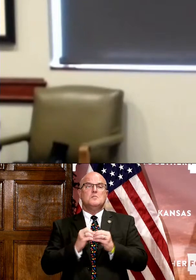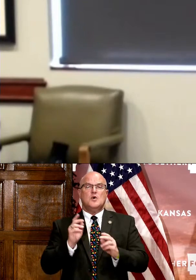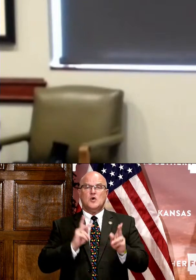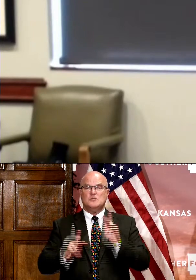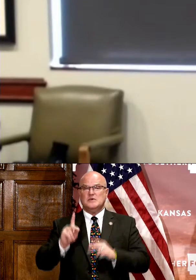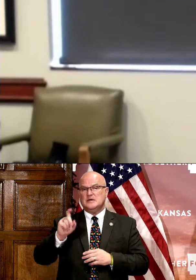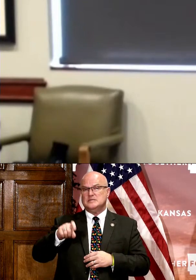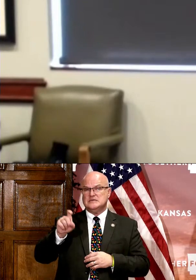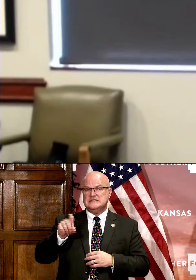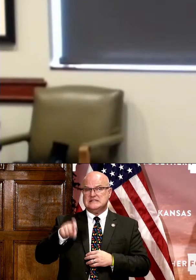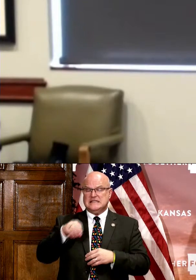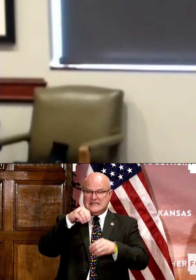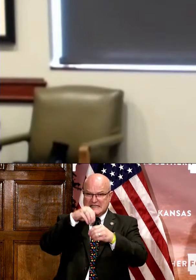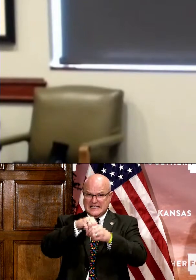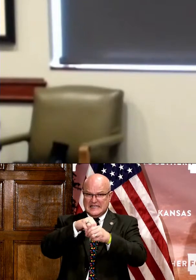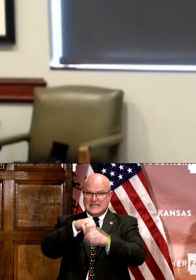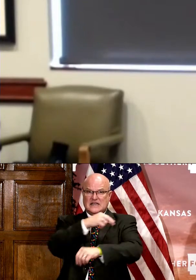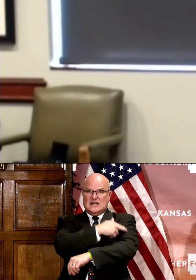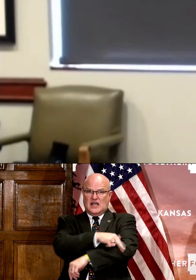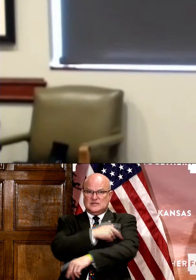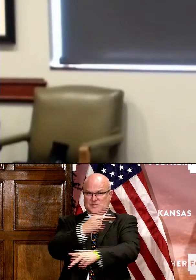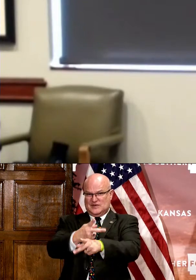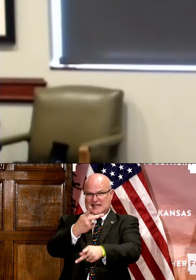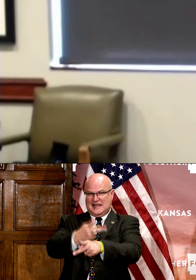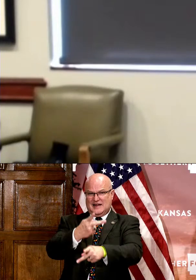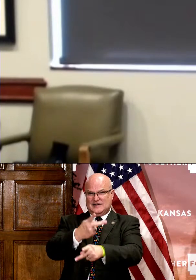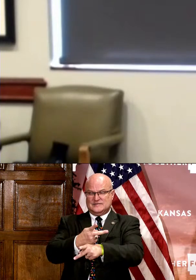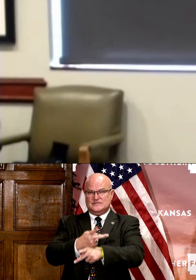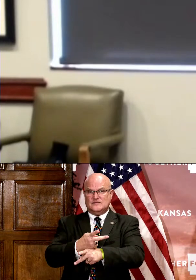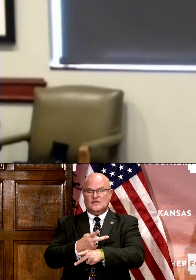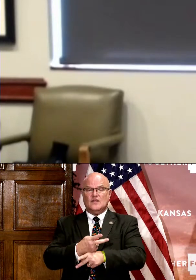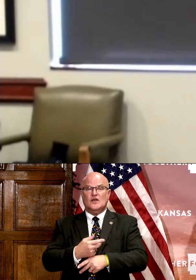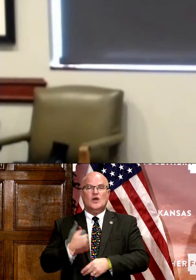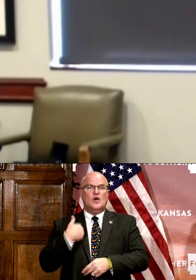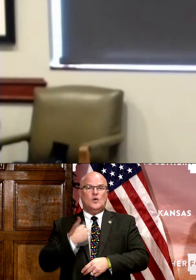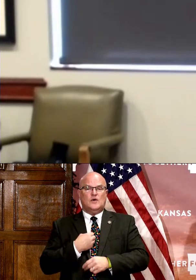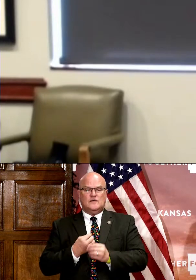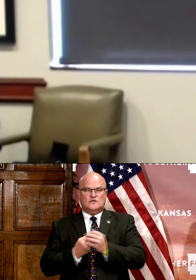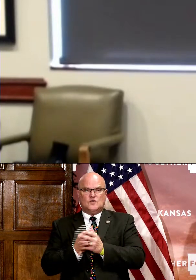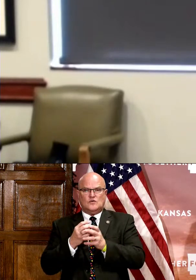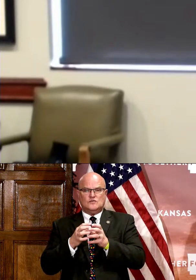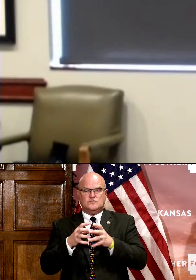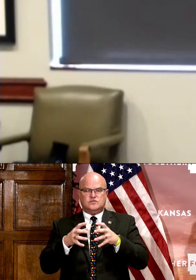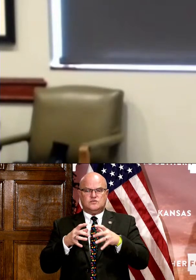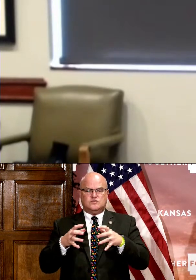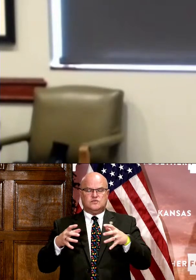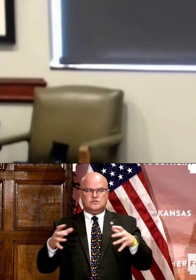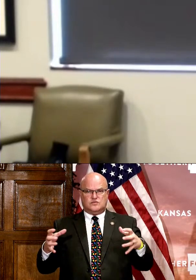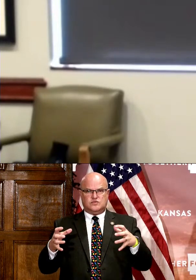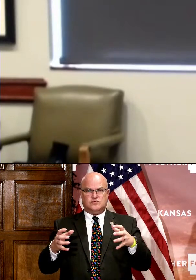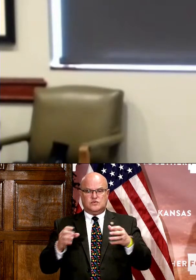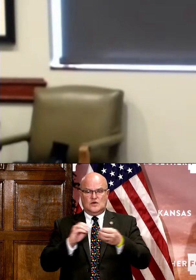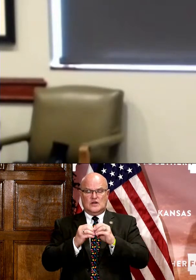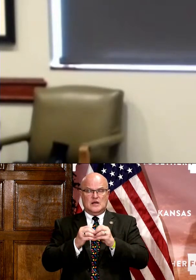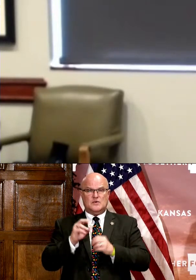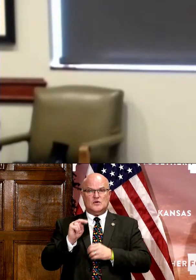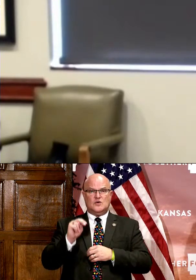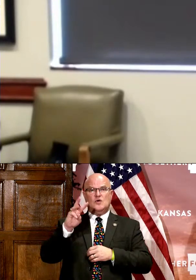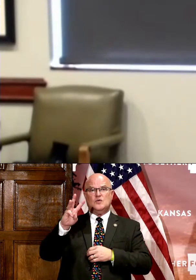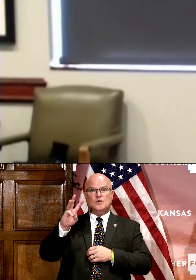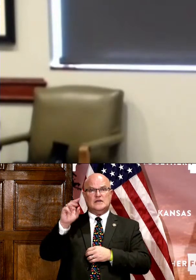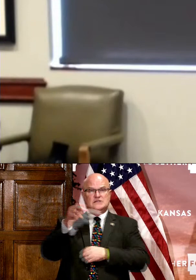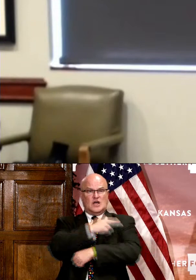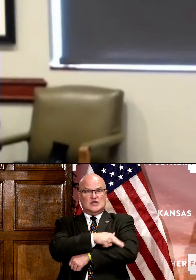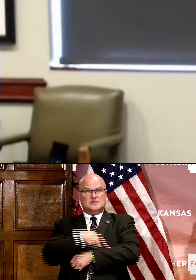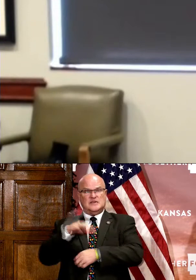needing inpatient care. We've grown over that period of time from the number in Northwest hospitals in